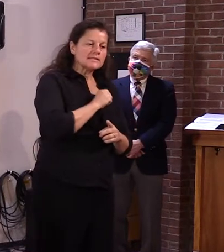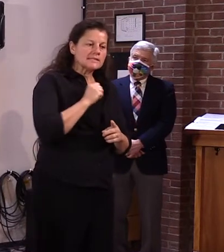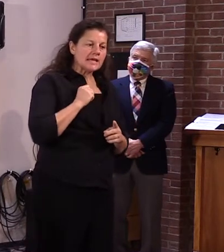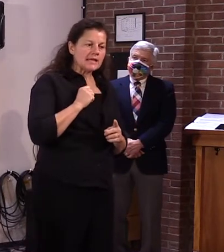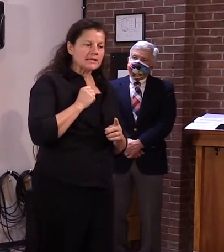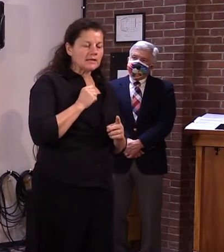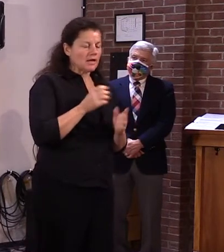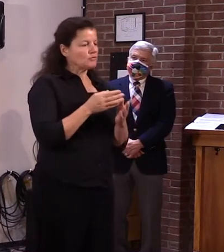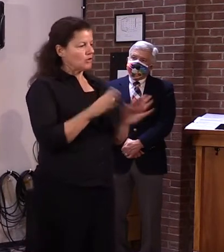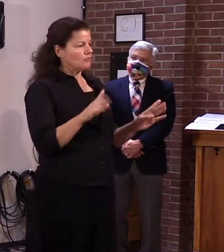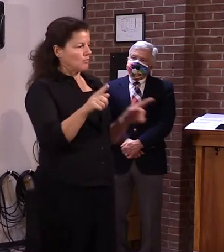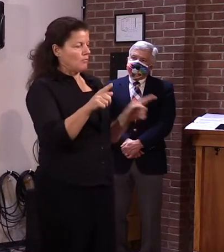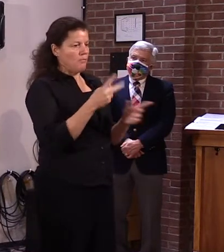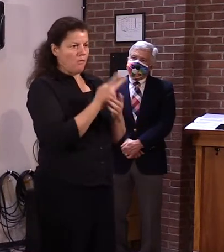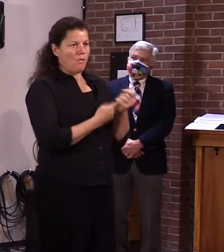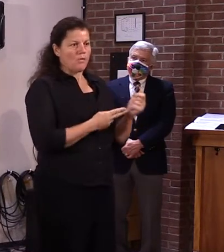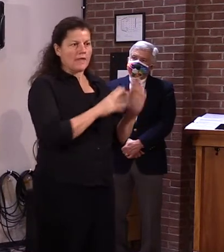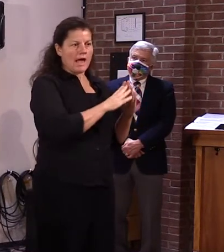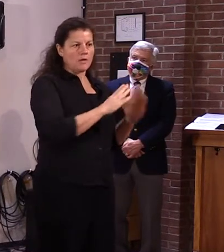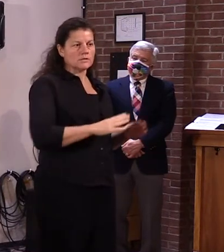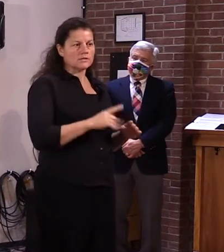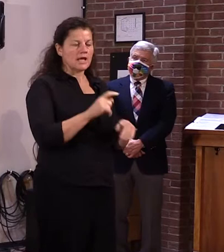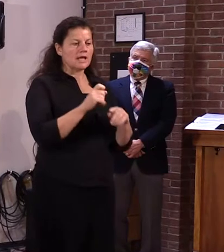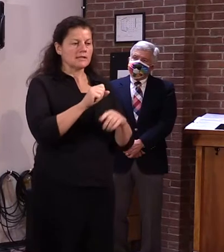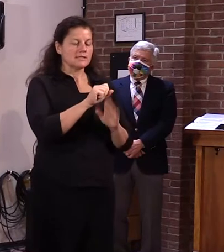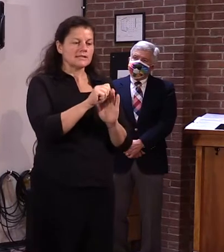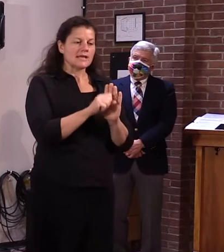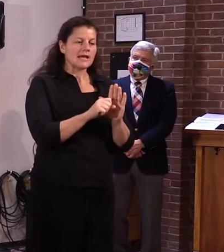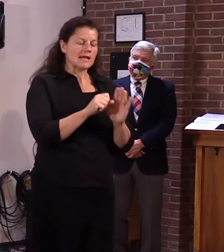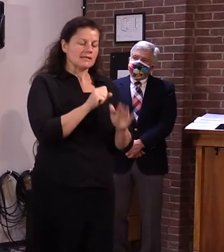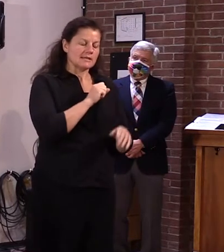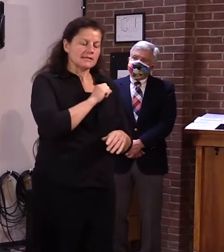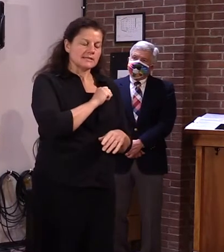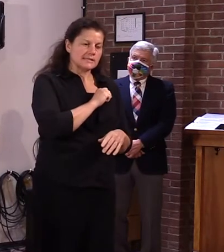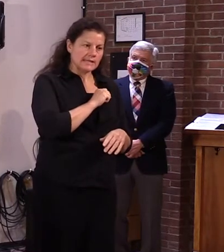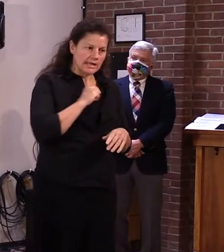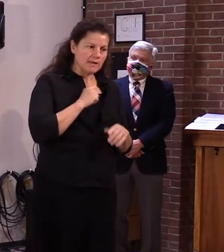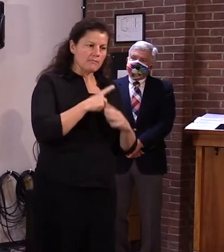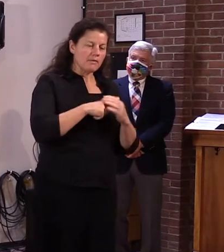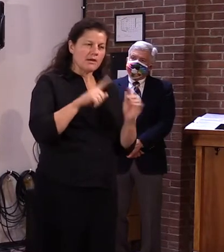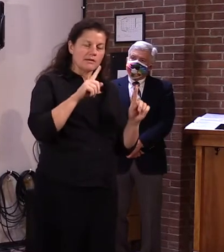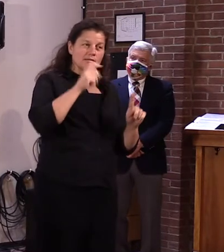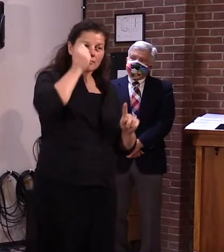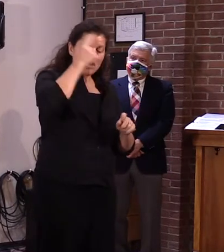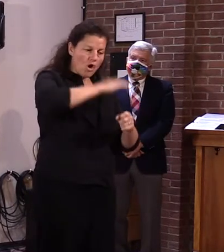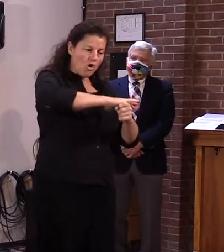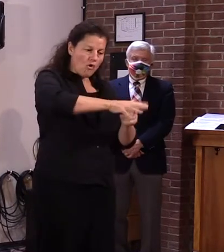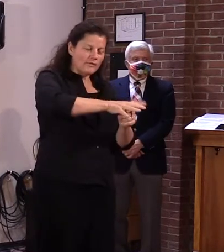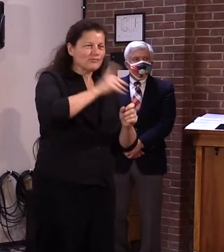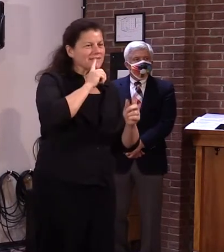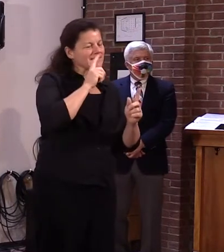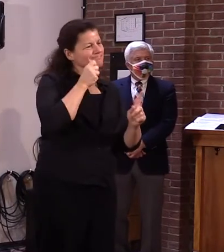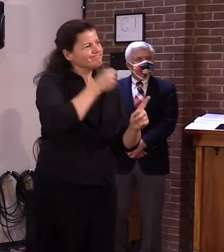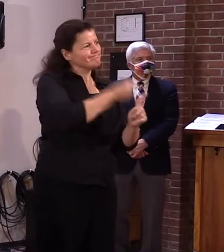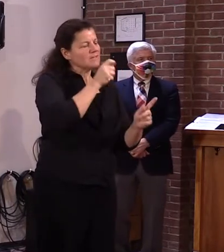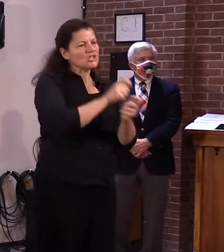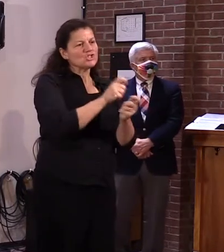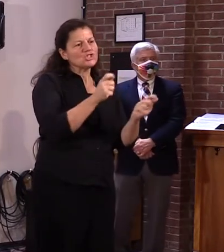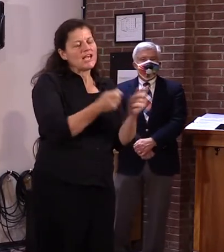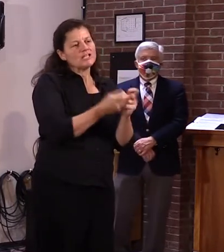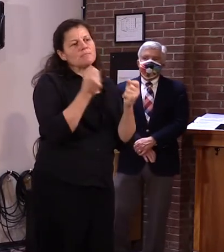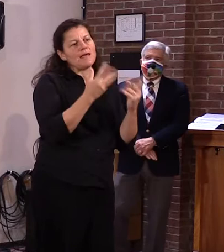and the legislature in general, COVID has changed a lot of aspects. There's not as much interaction. It's all